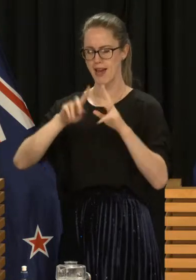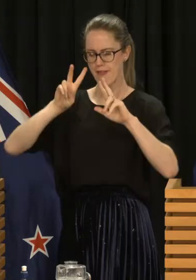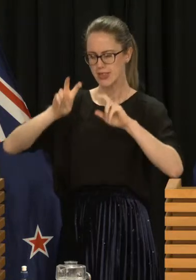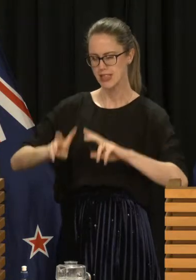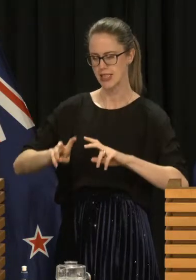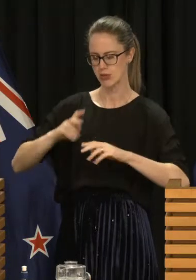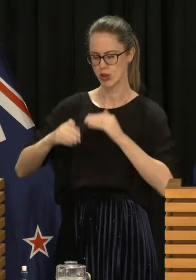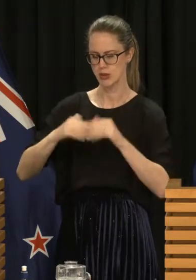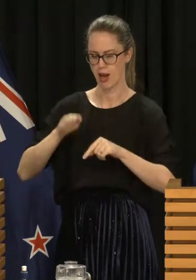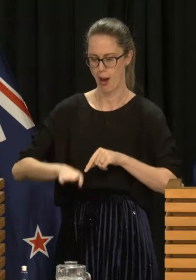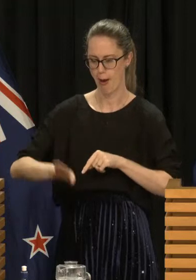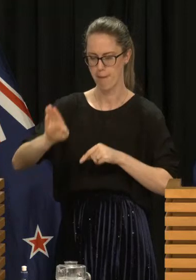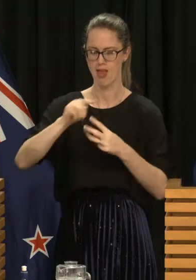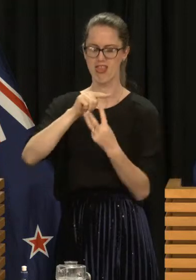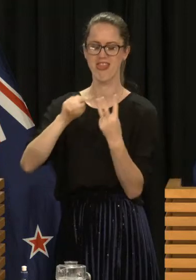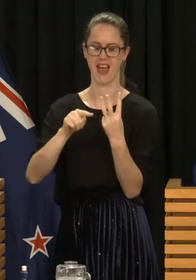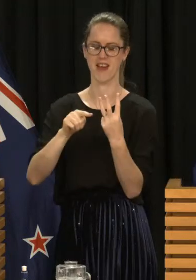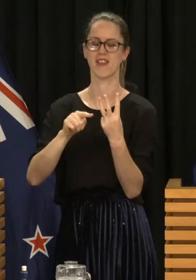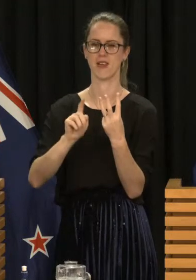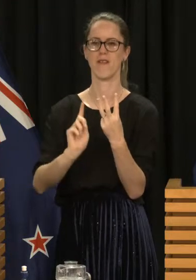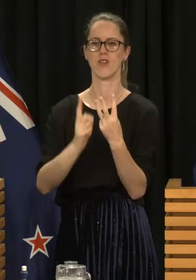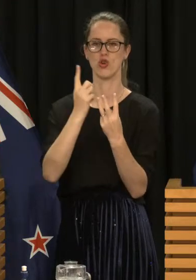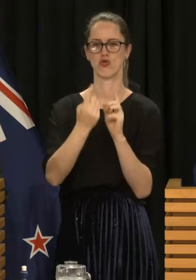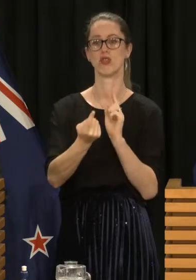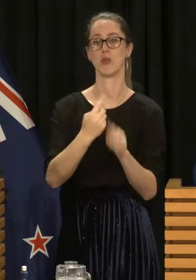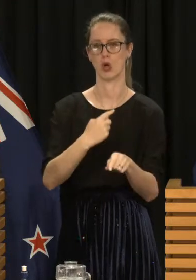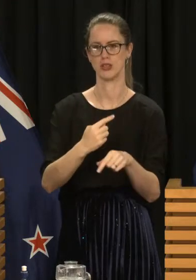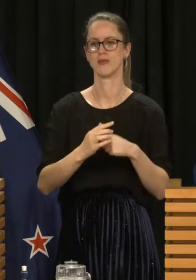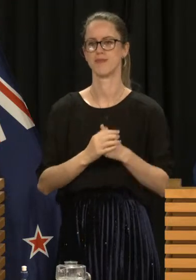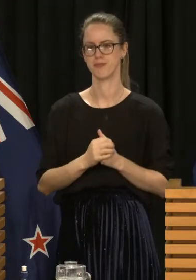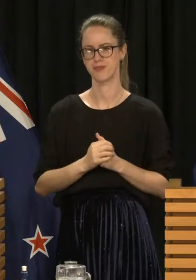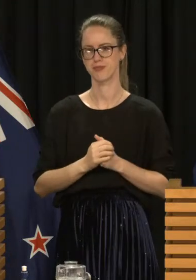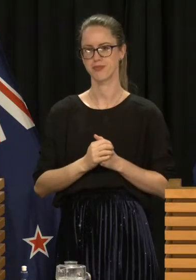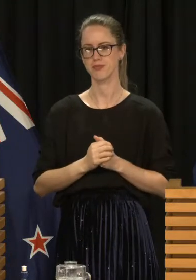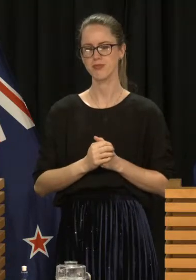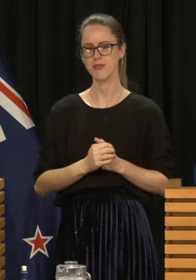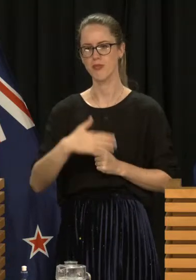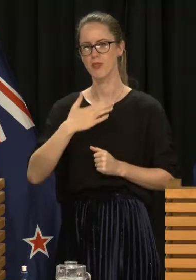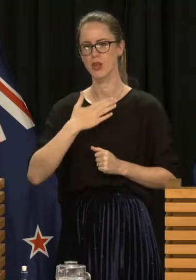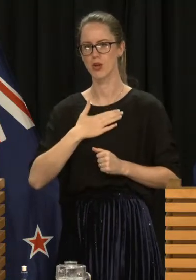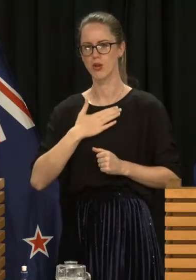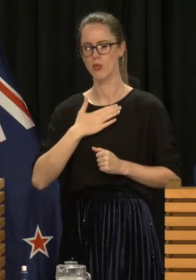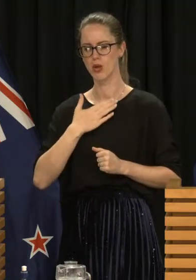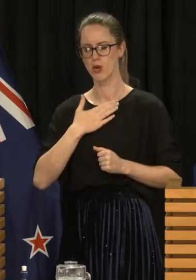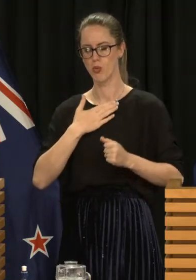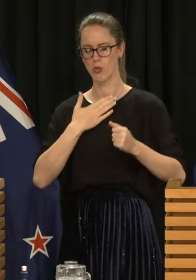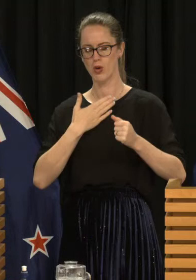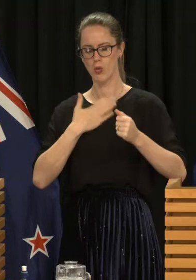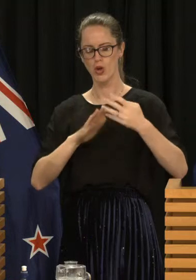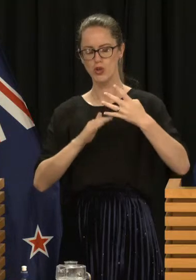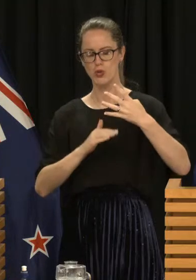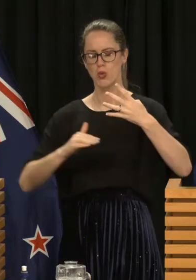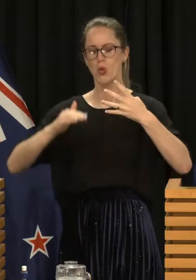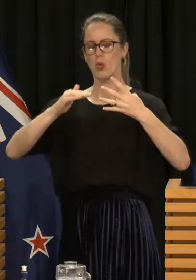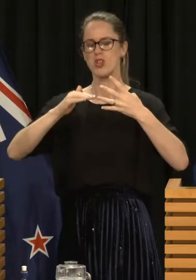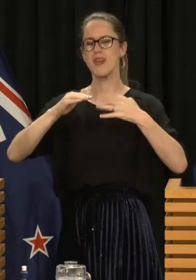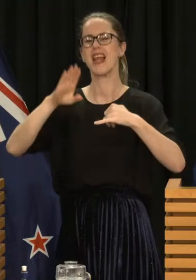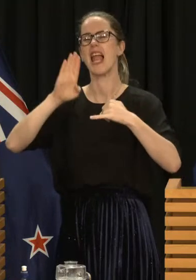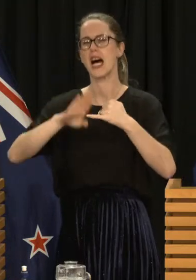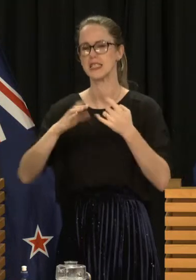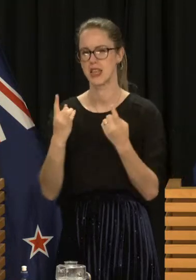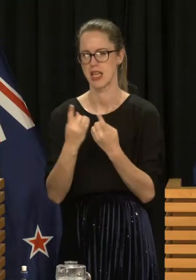processes, because they've got to be our first port of call. We want to have, further escalation of alert levels, the last port of call for